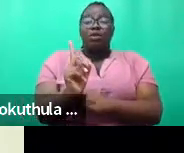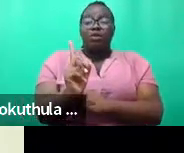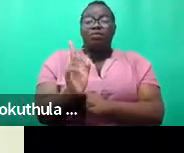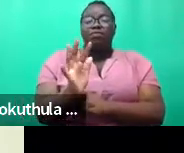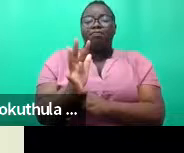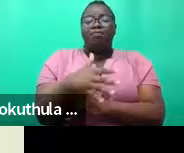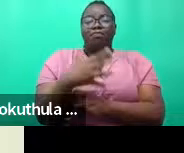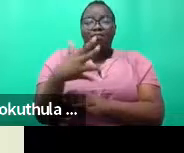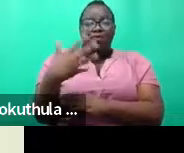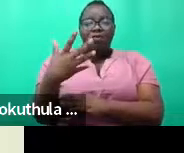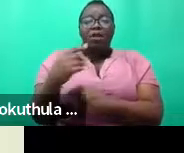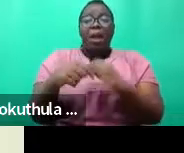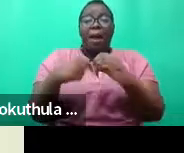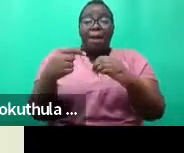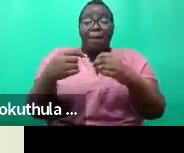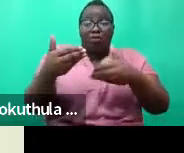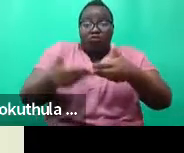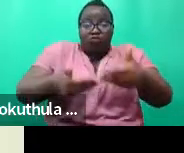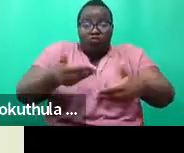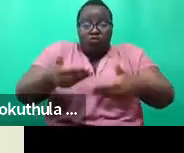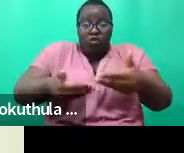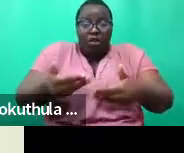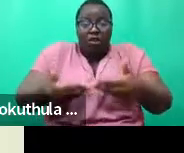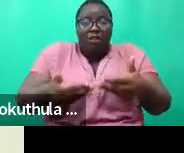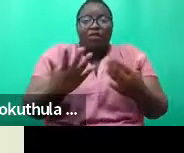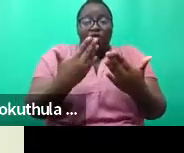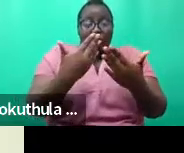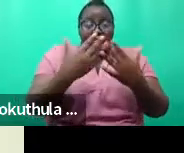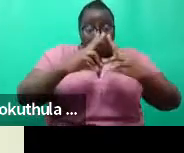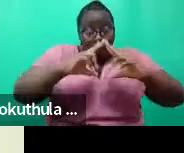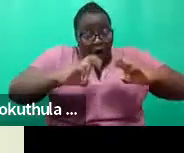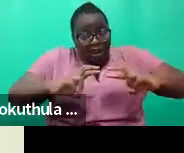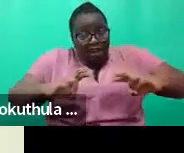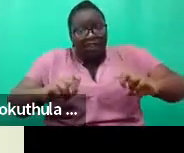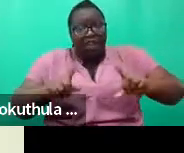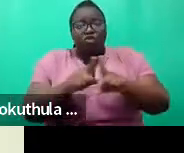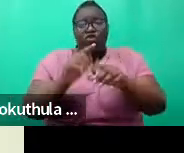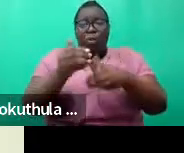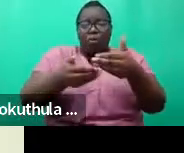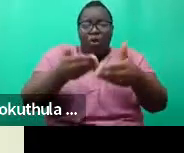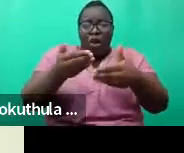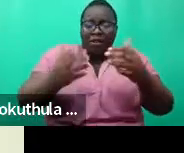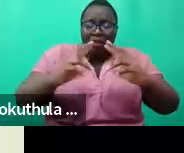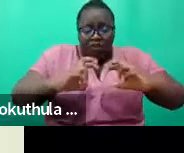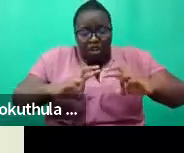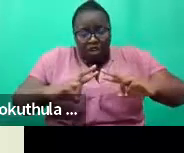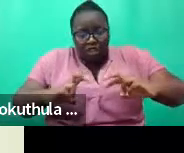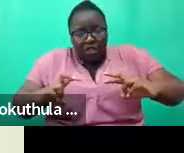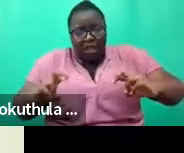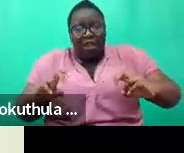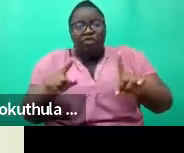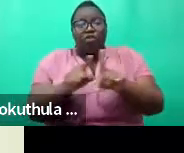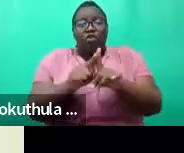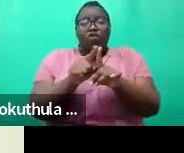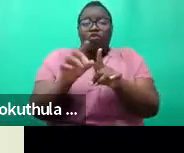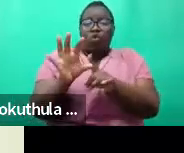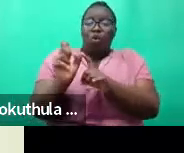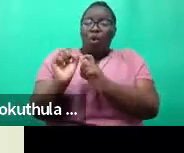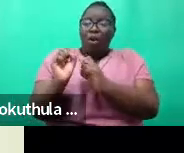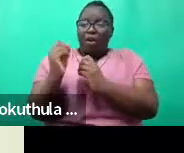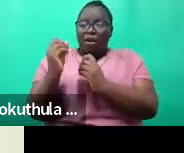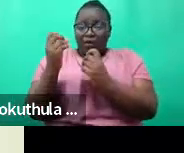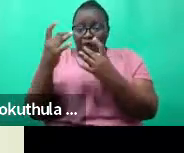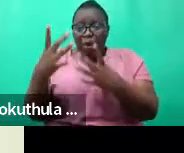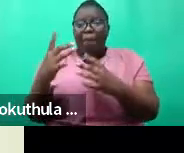the process of the study, the purposes of the study. We even gave them some of the questions that we were going to